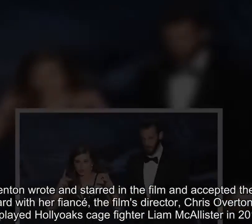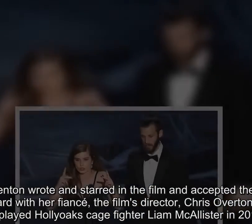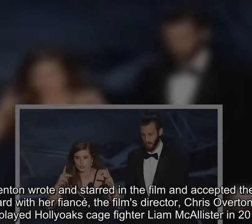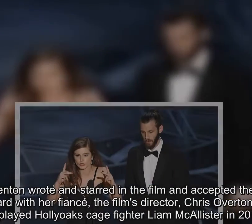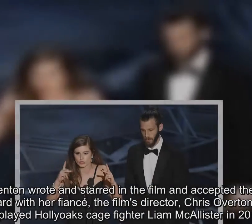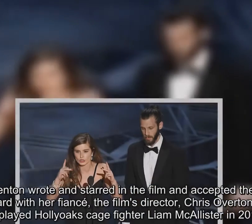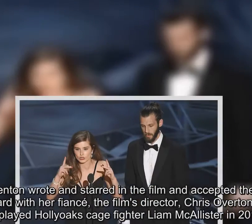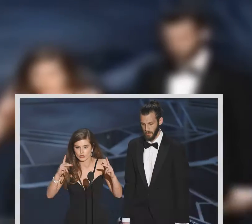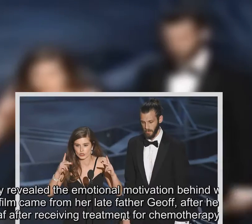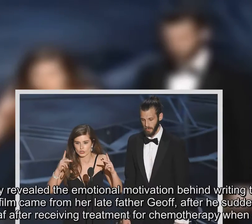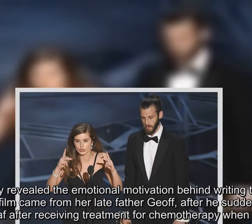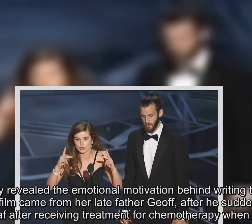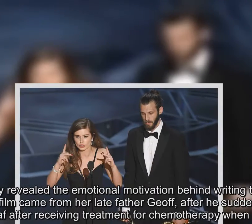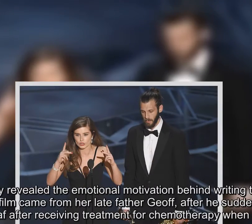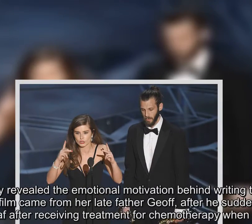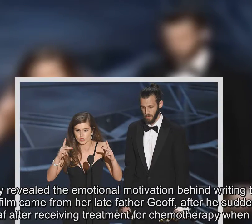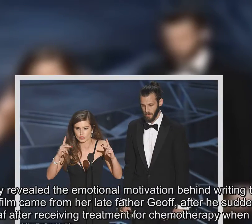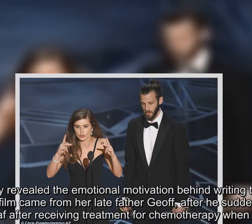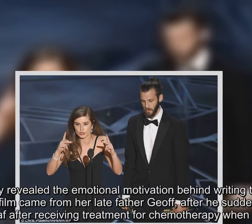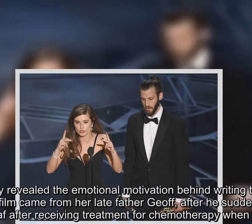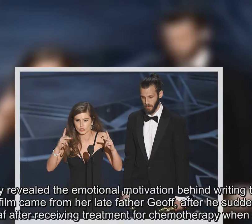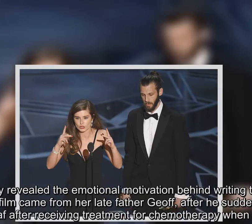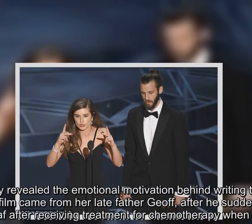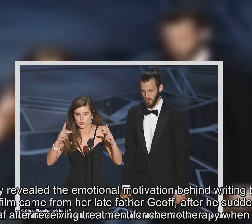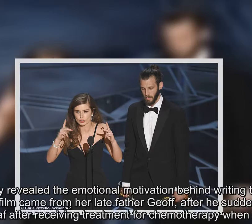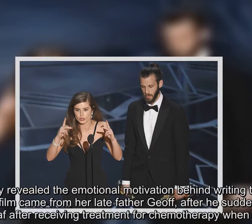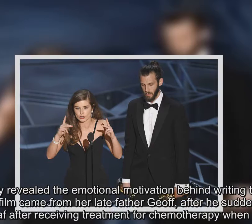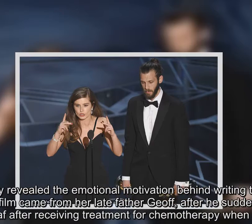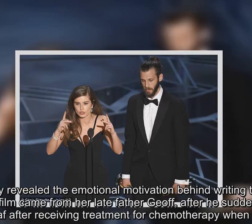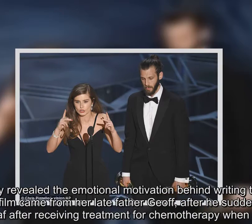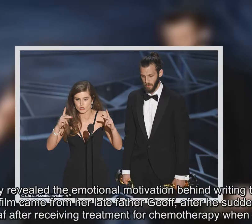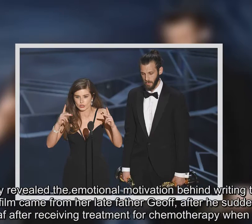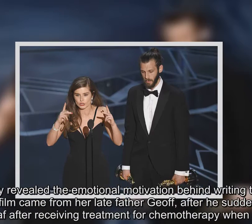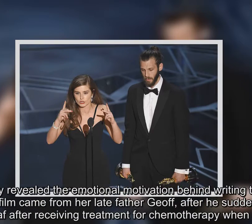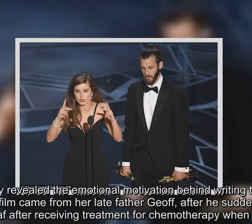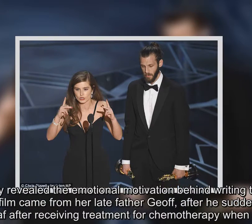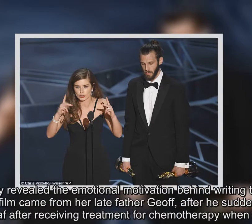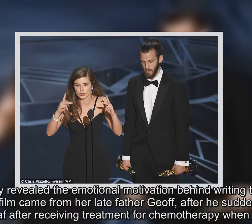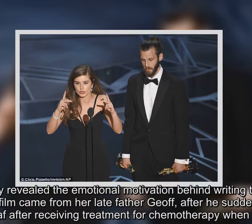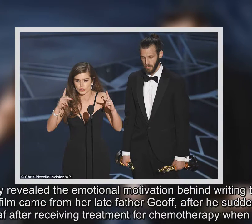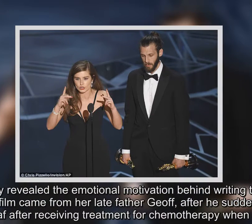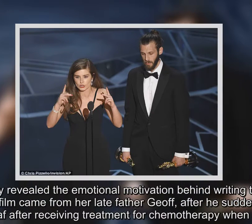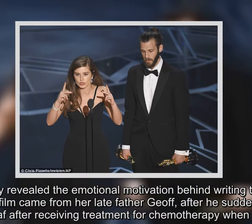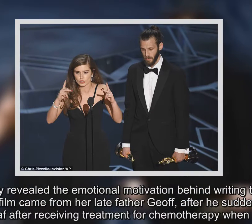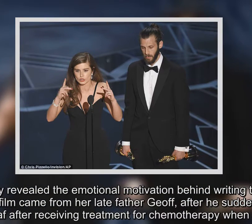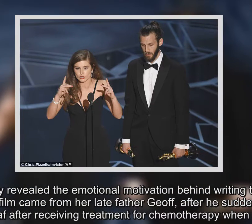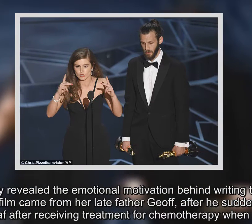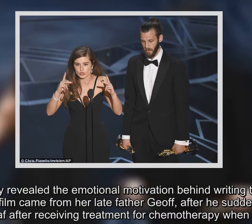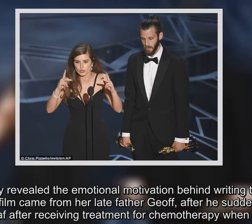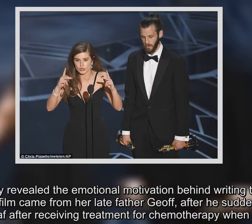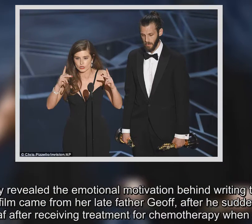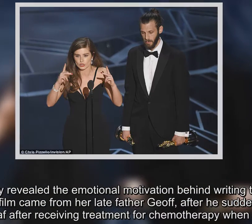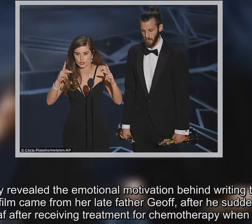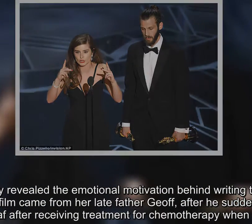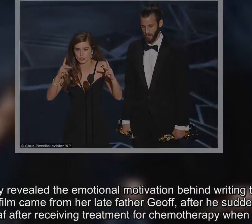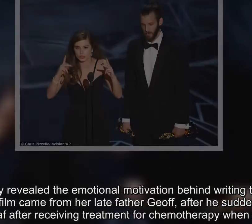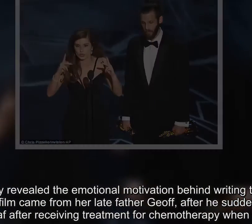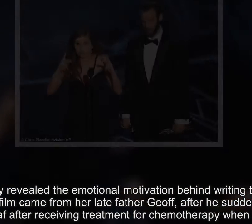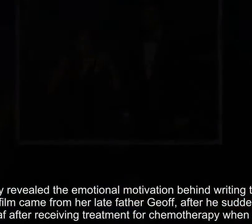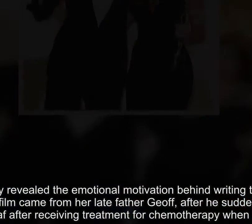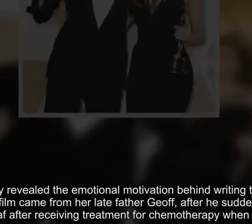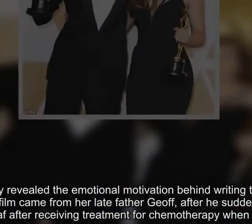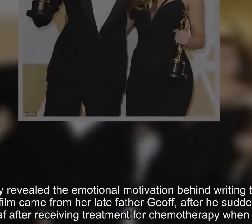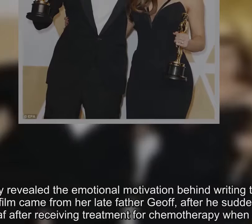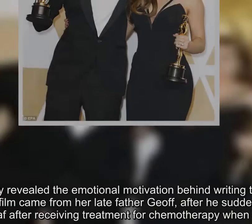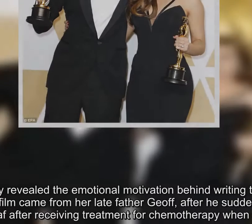She previously revealed the emotional motivation behind writing the critically acclaimed film came from her late father Jeff, after